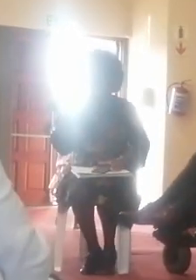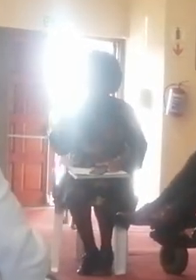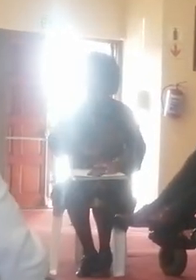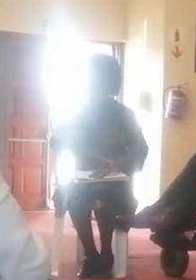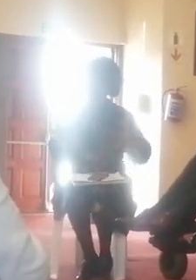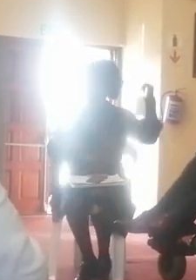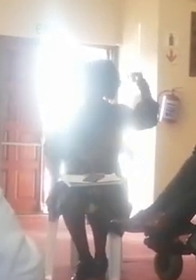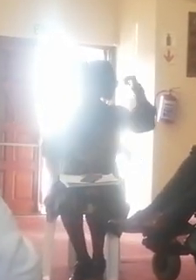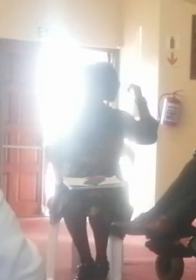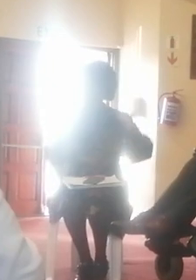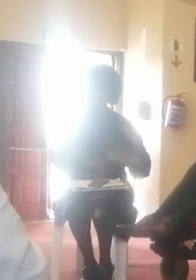Yes,